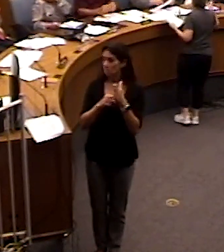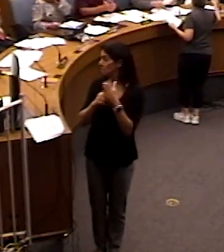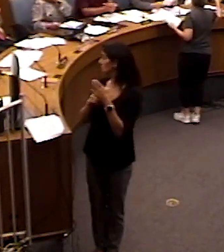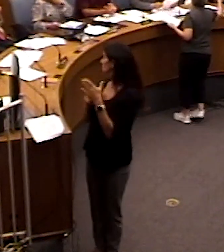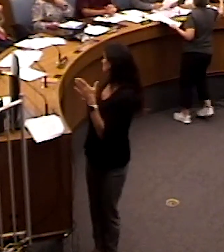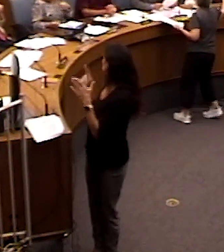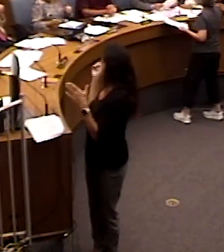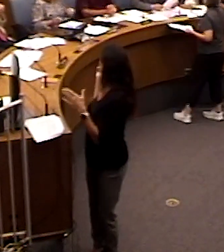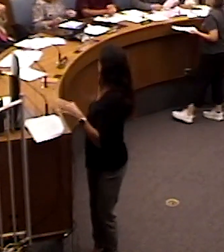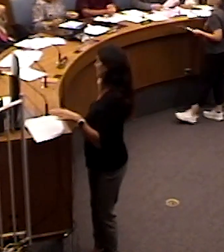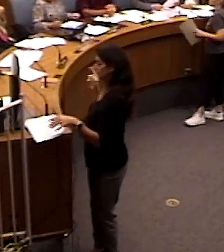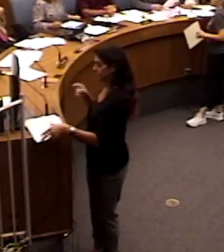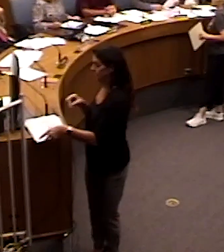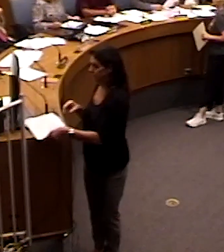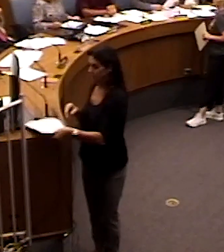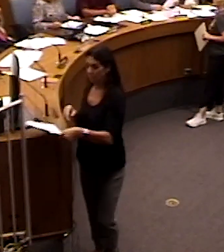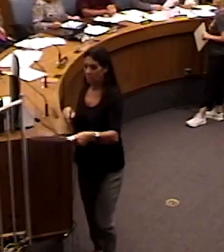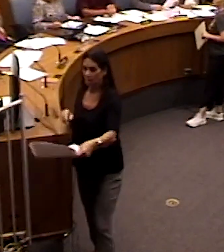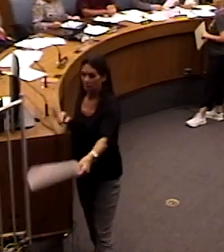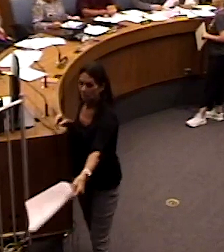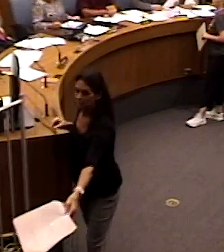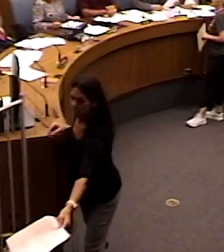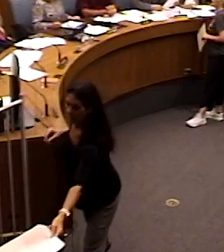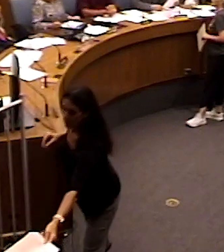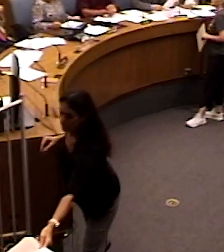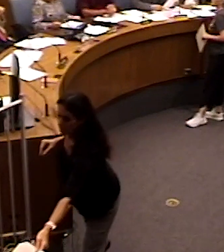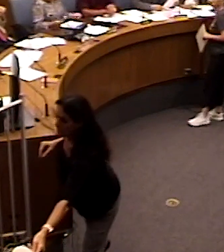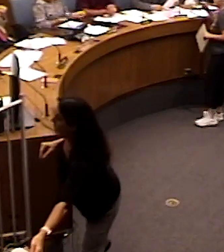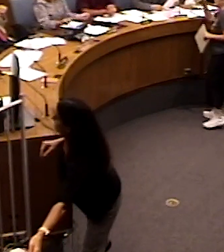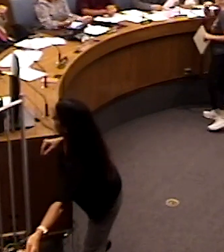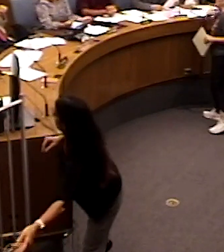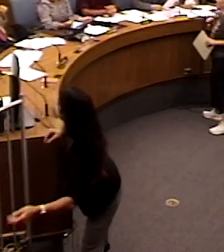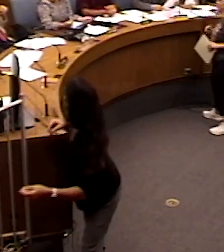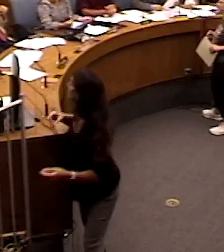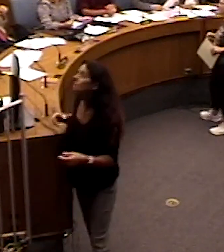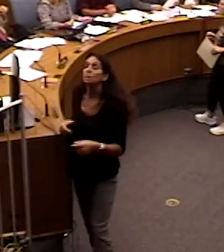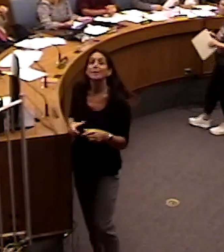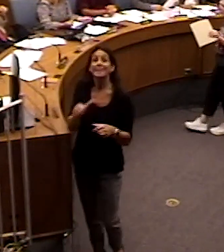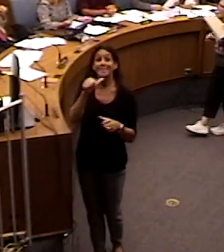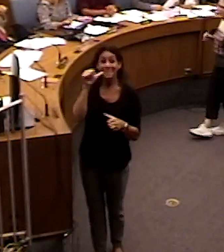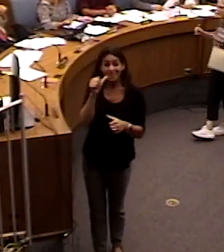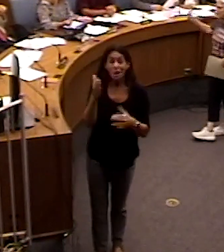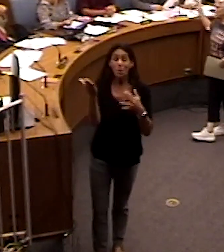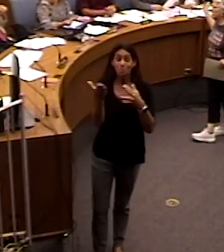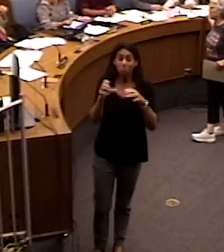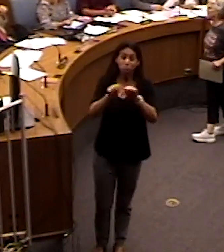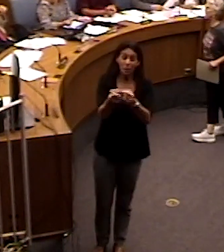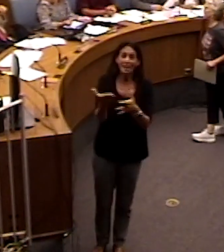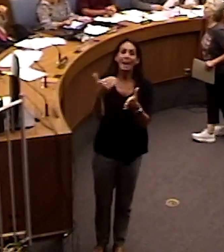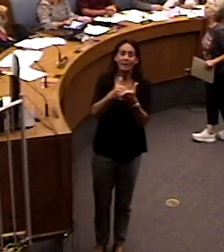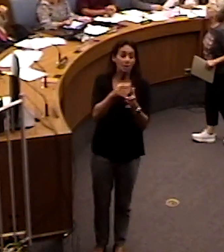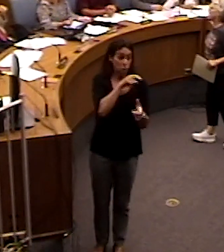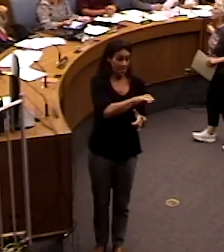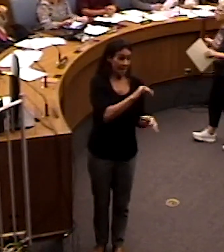Okay. Then yesterday we had a second break. So they fixed this